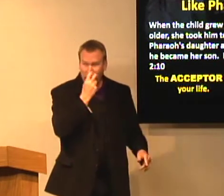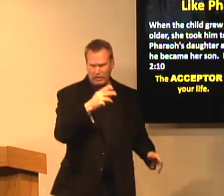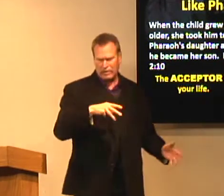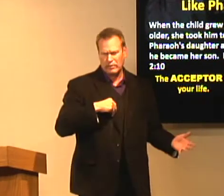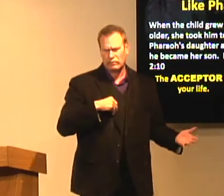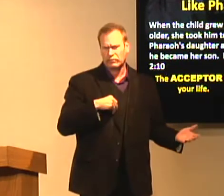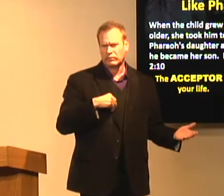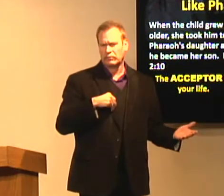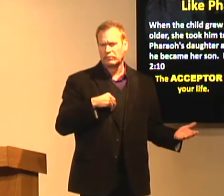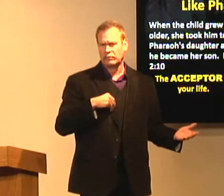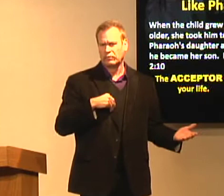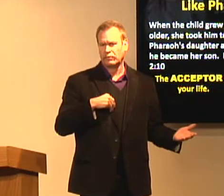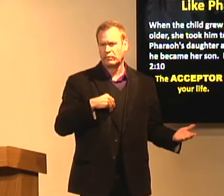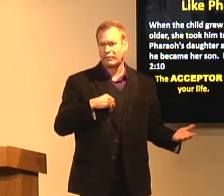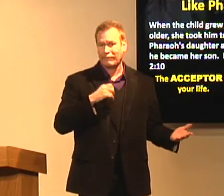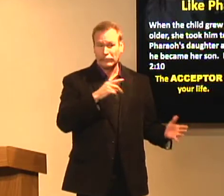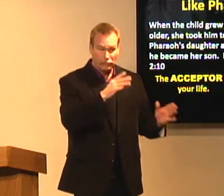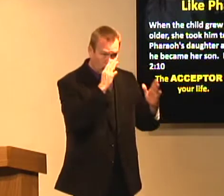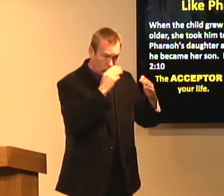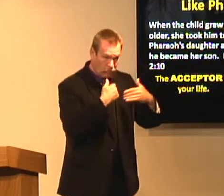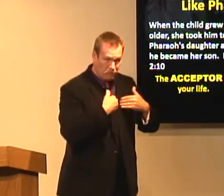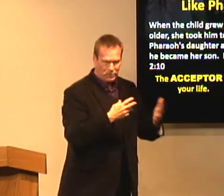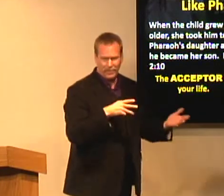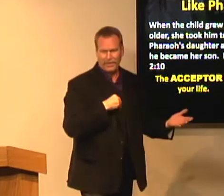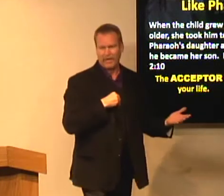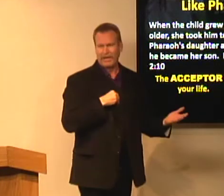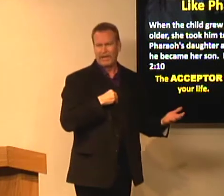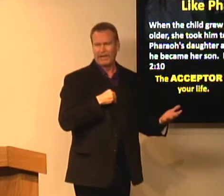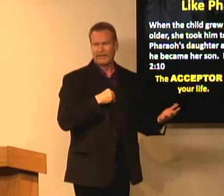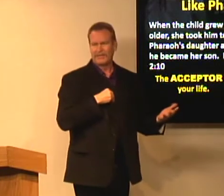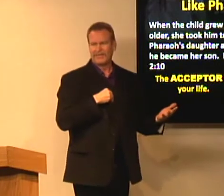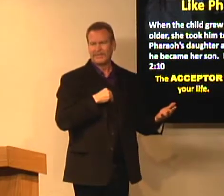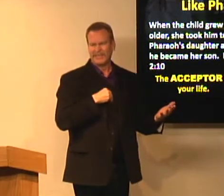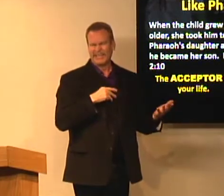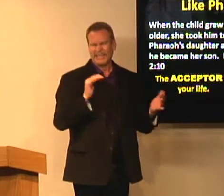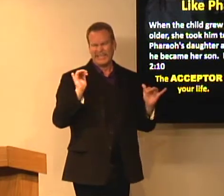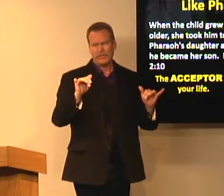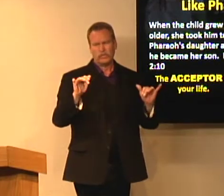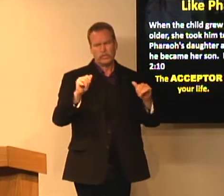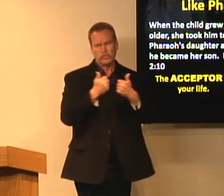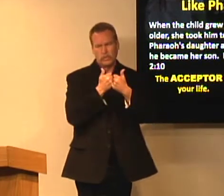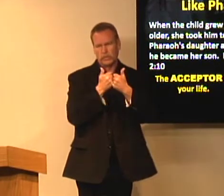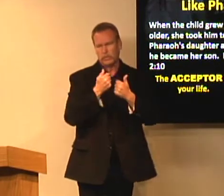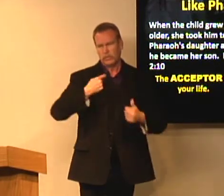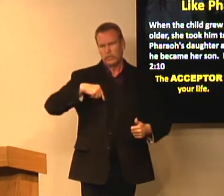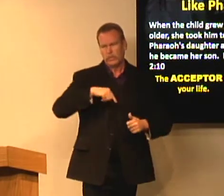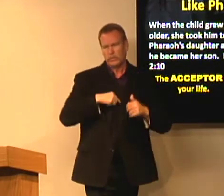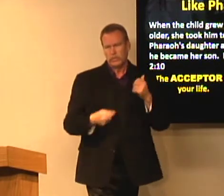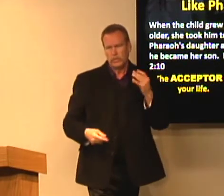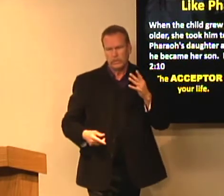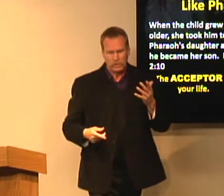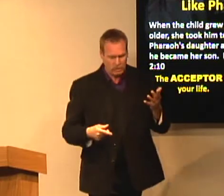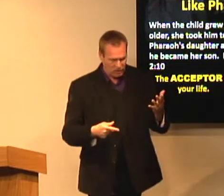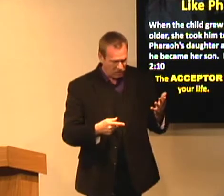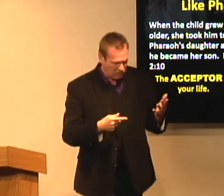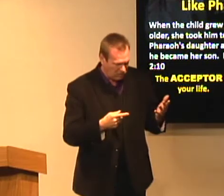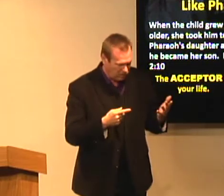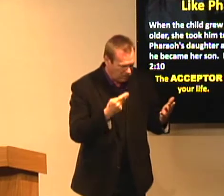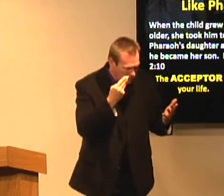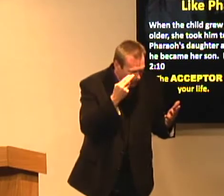I get it. Or they're blind. Or they have some other problem, but they accept them. And they accept the